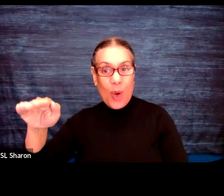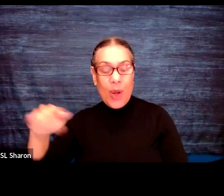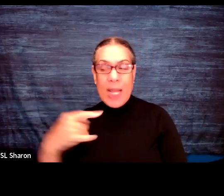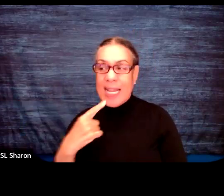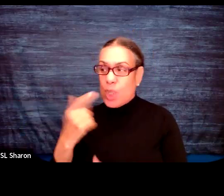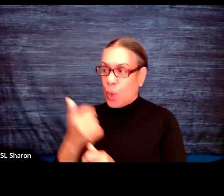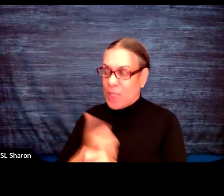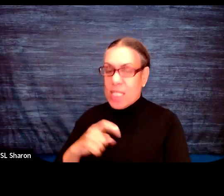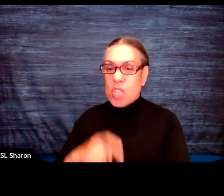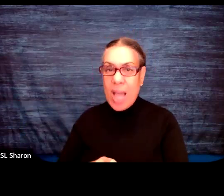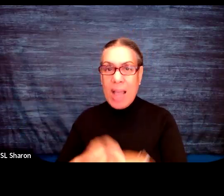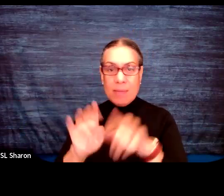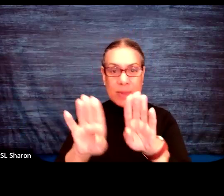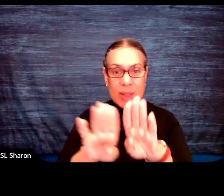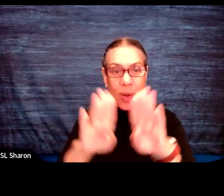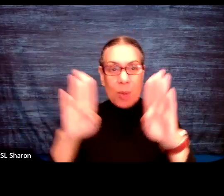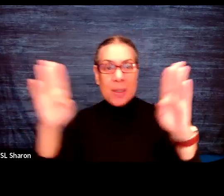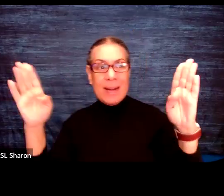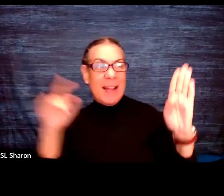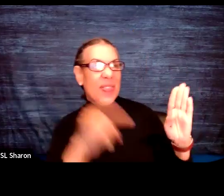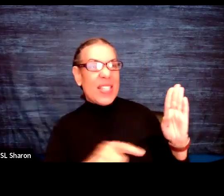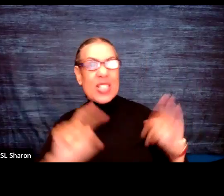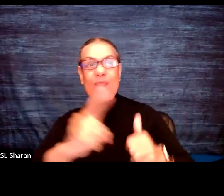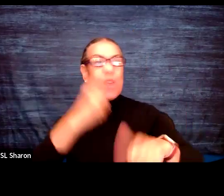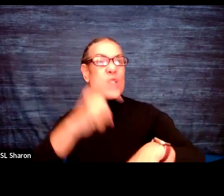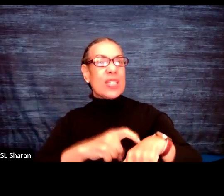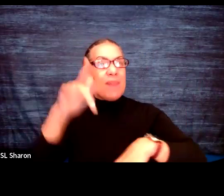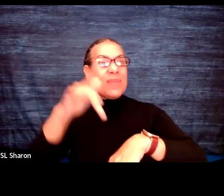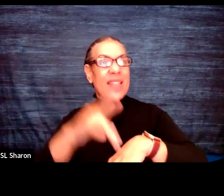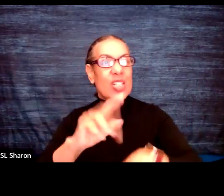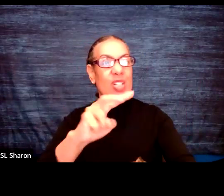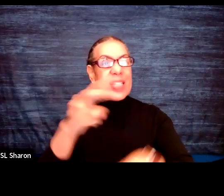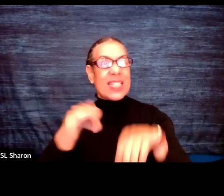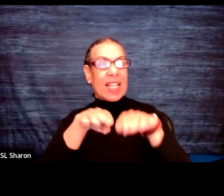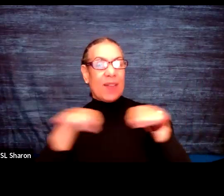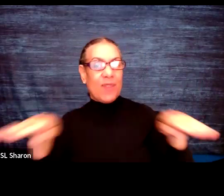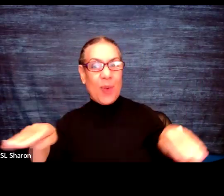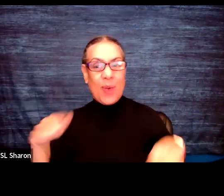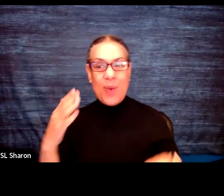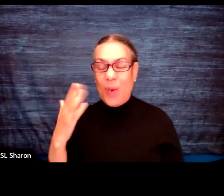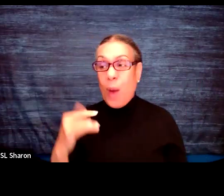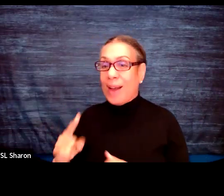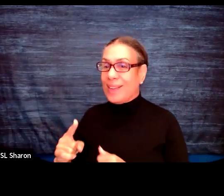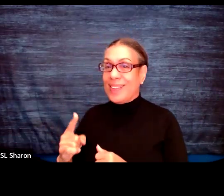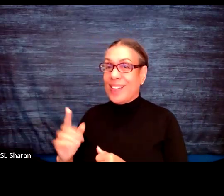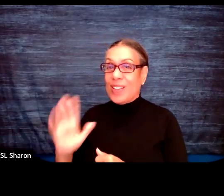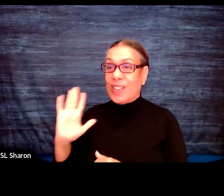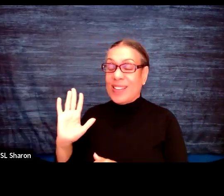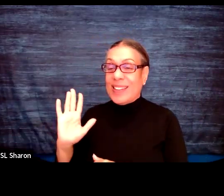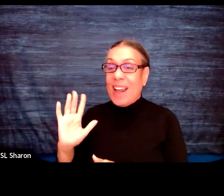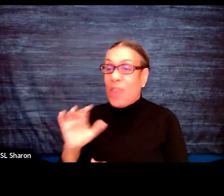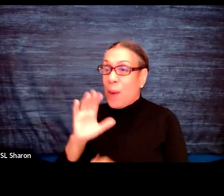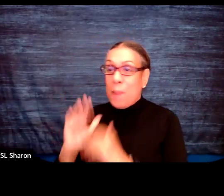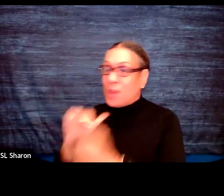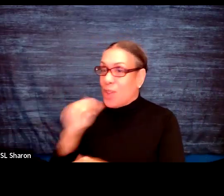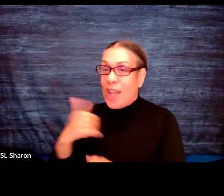colleagues every time they stepped through the door, this is your first time stepping on the second floor of the Carter School, because the existing building didn't have one. And one